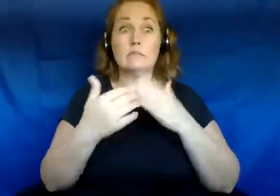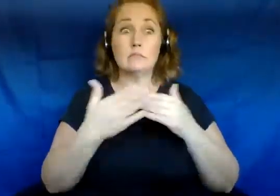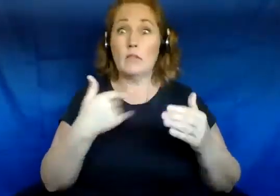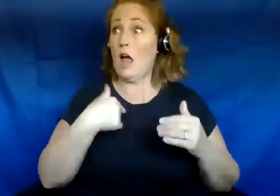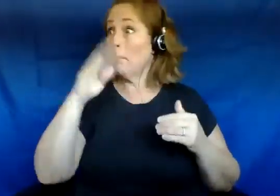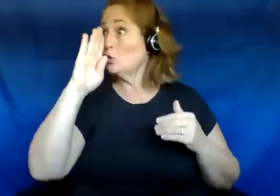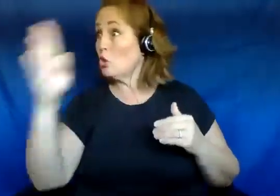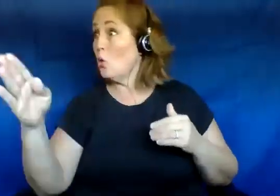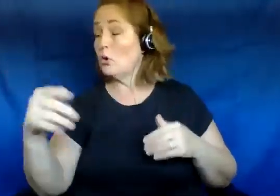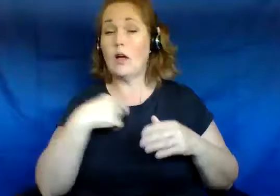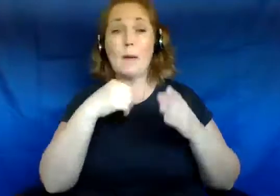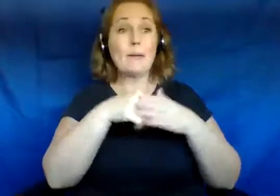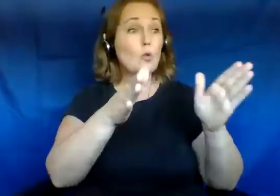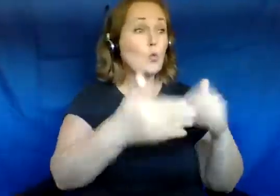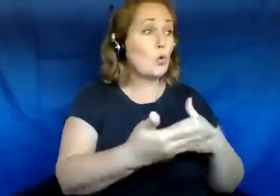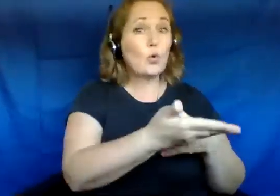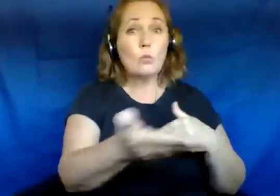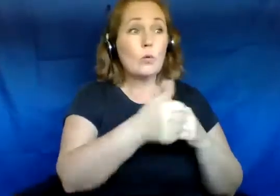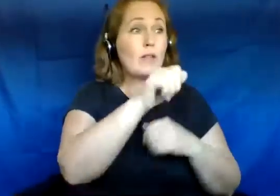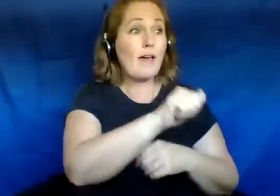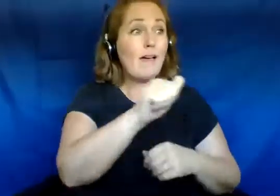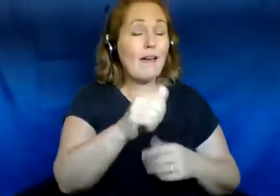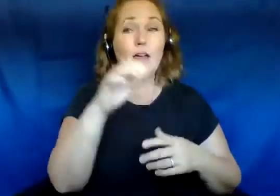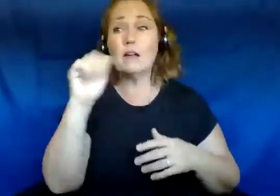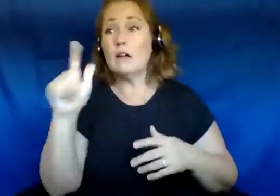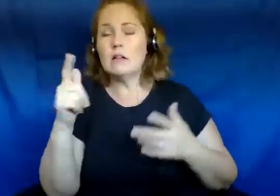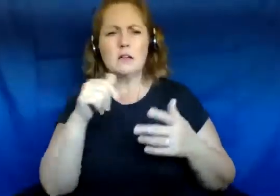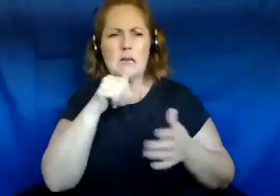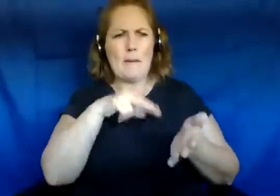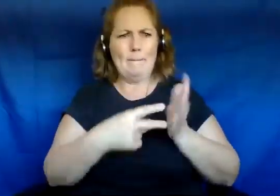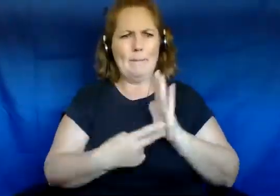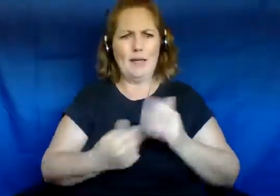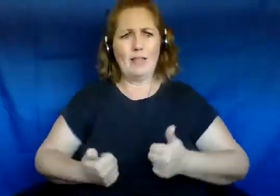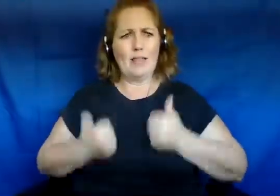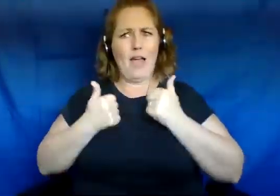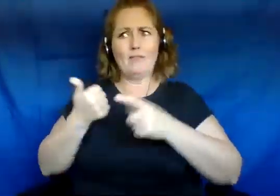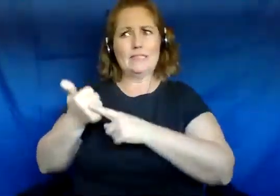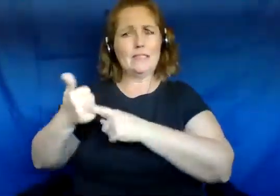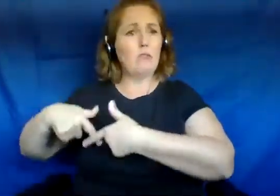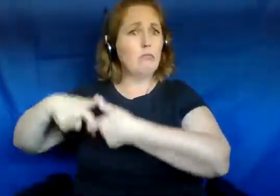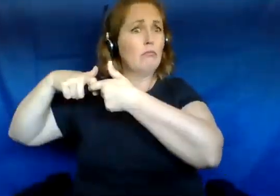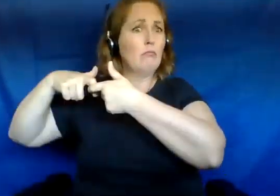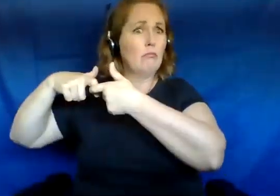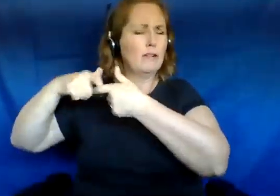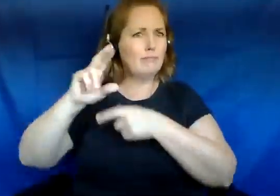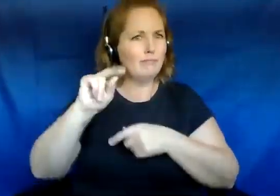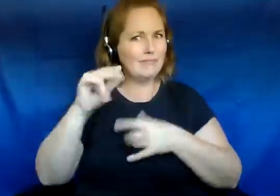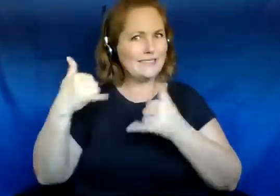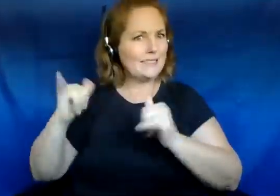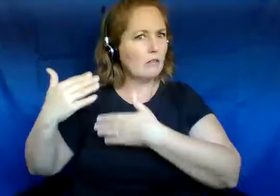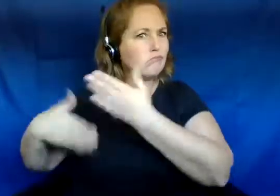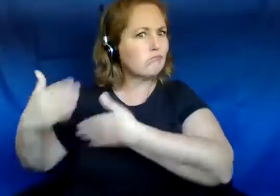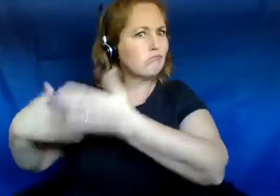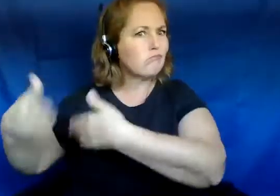sober in the rooms of Alcoholics Anonymous does not mean that life is not in session. It's in